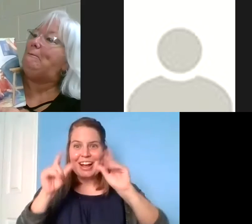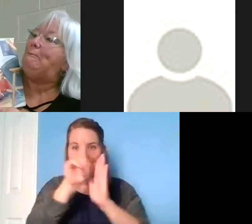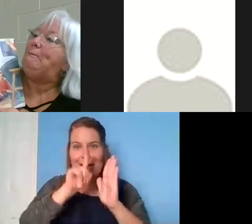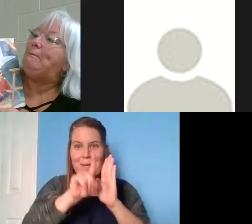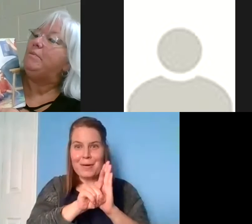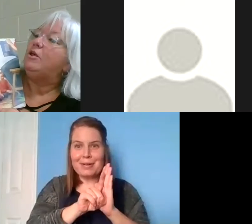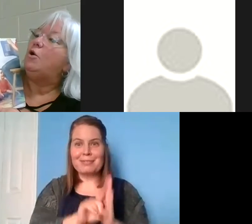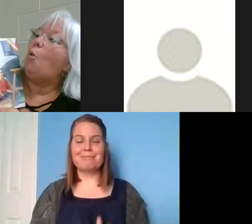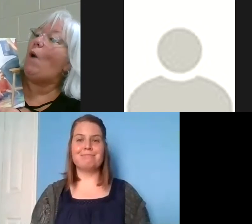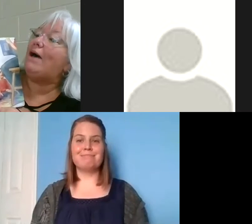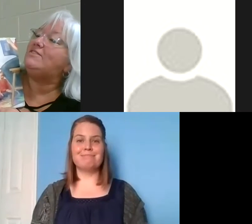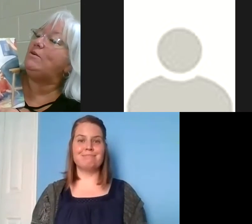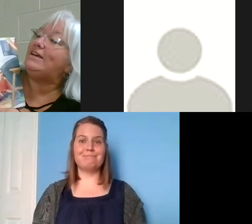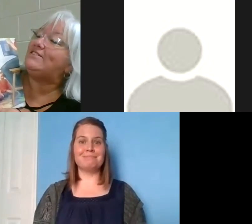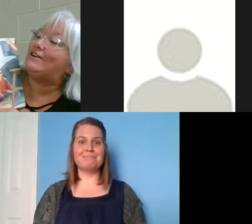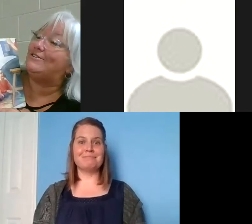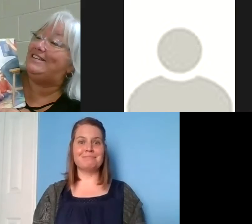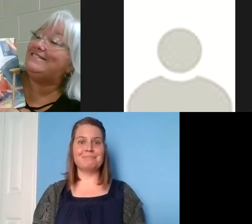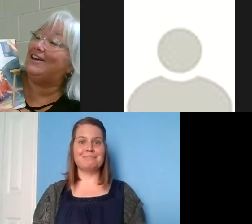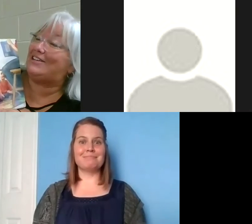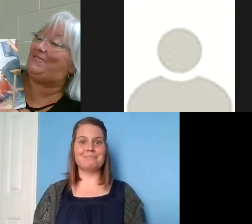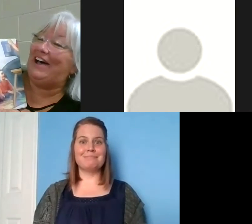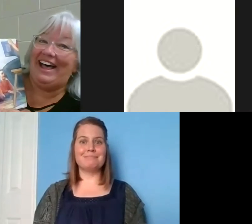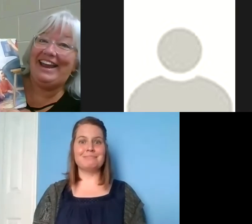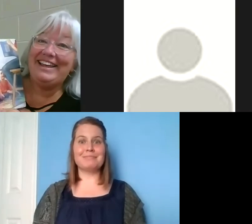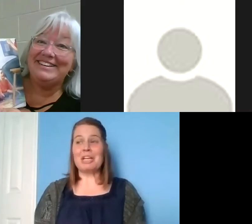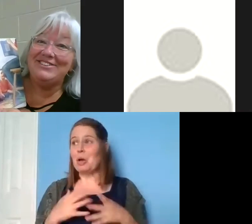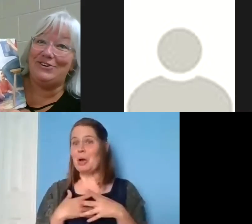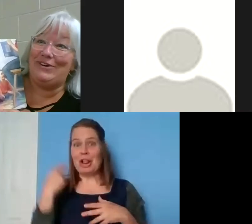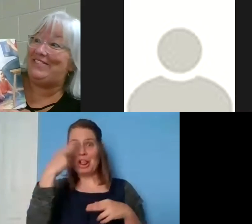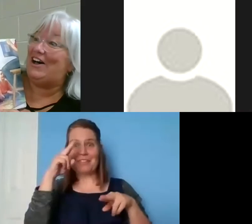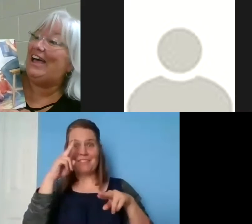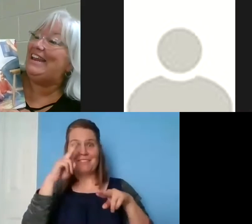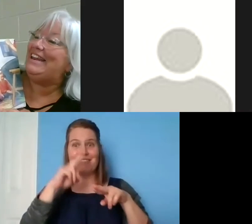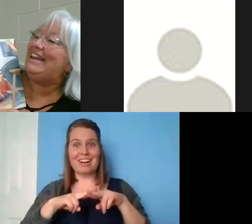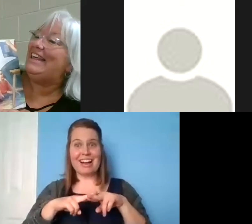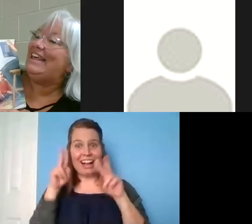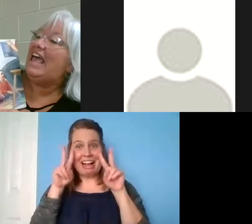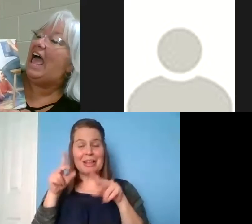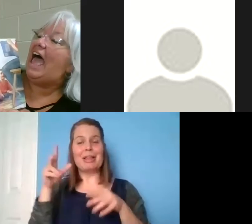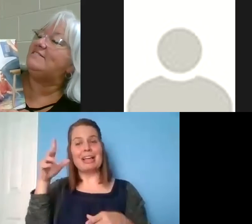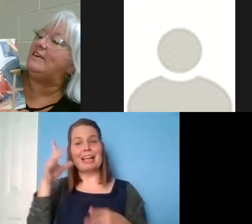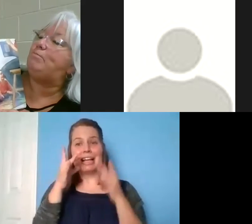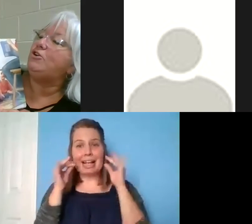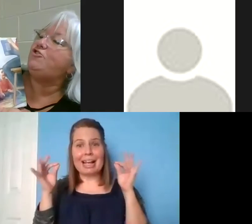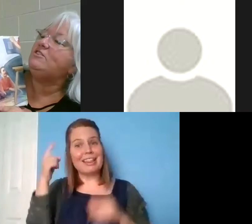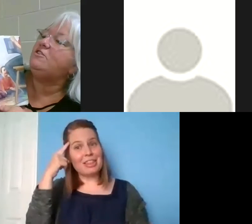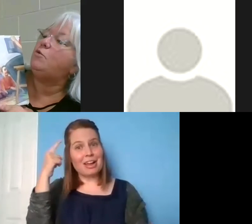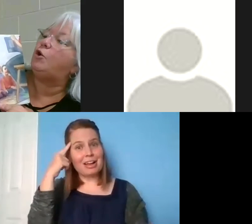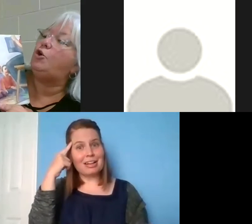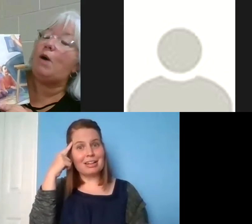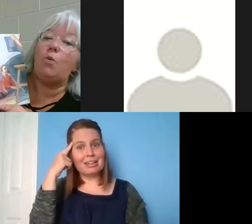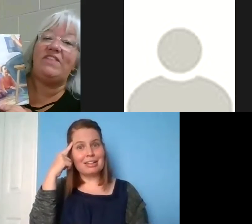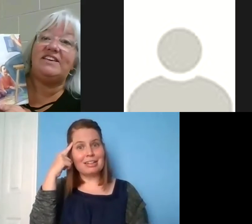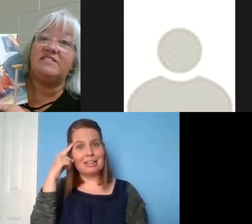Hour. Wowsy whiskers, this looks fun, Dewey thought, as he pushed into